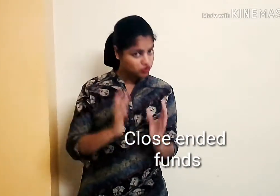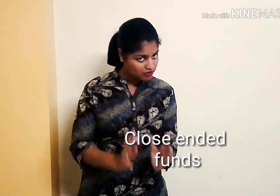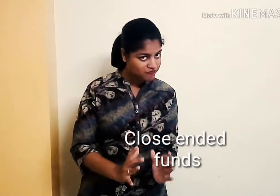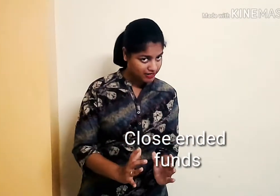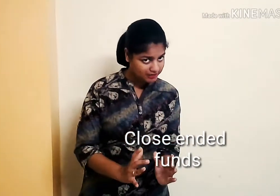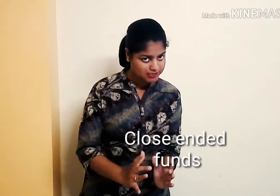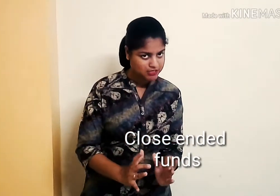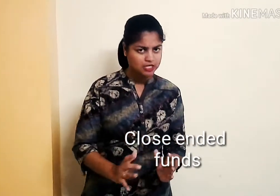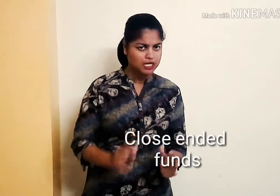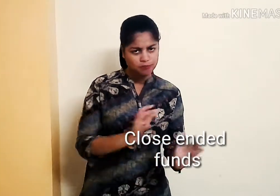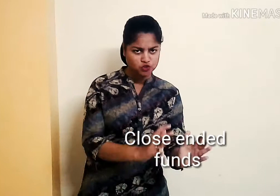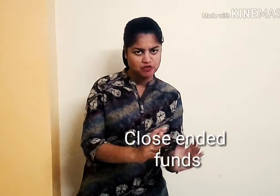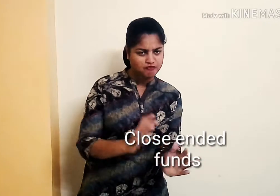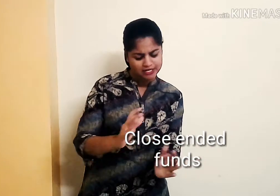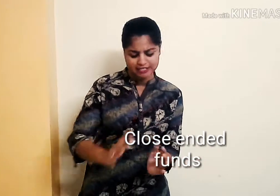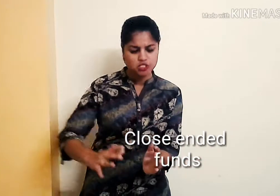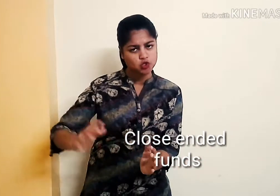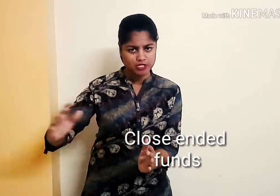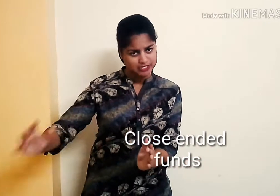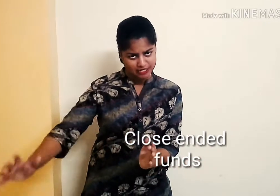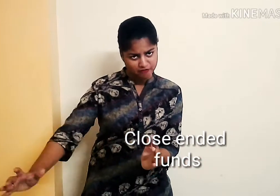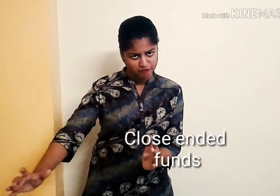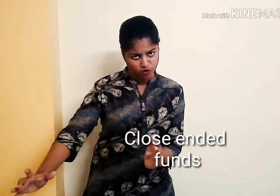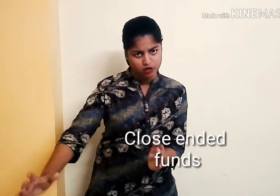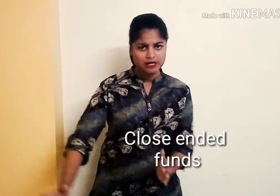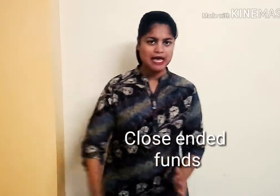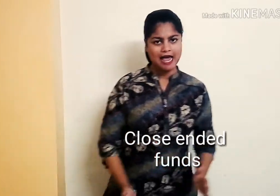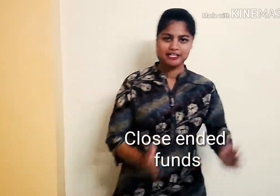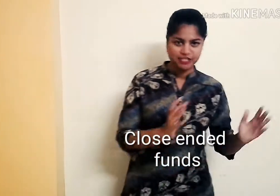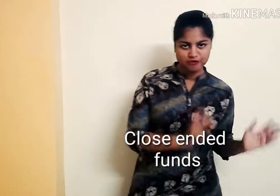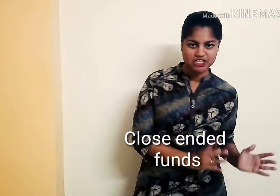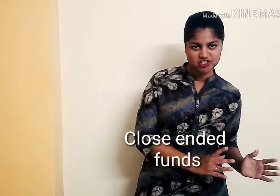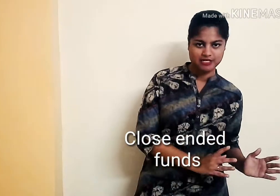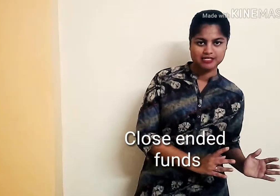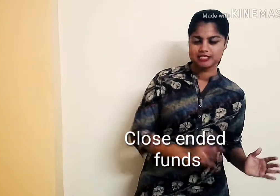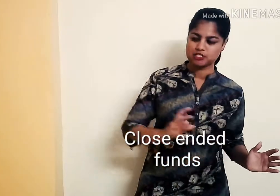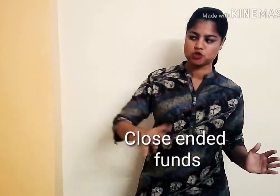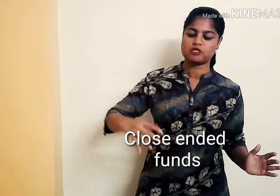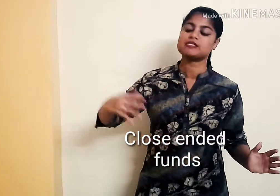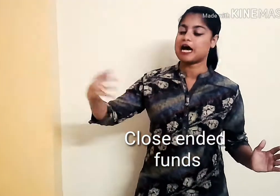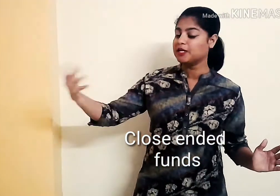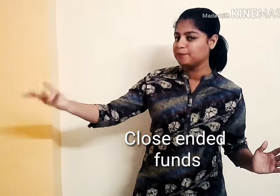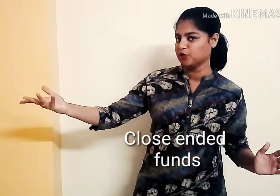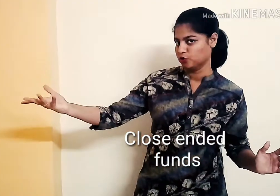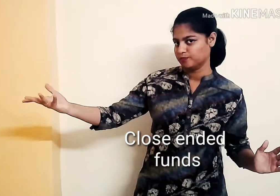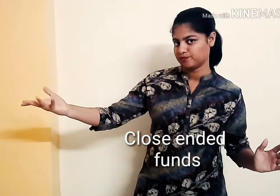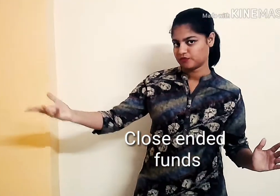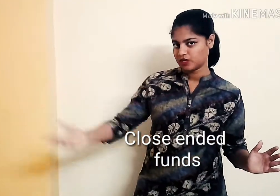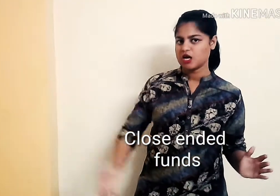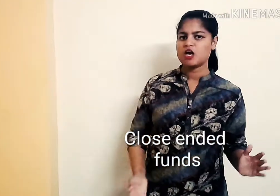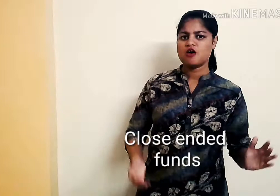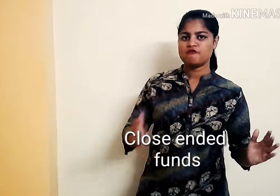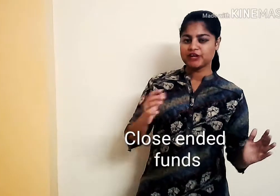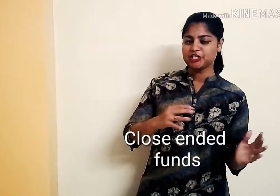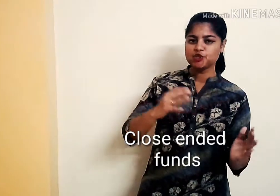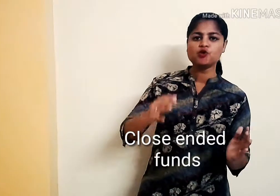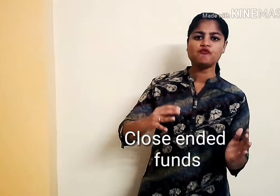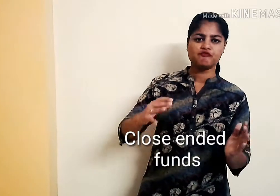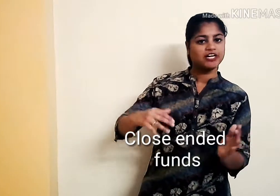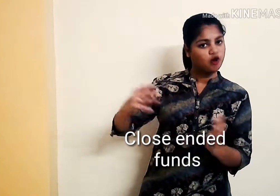mutual funds, in mutual fund it is known as NFO, and in equity shares it is known as IPO. When new fund